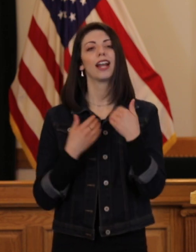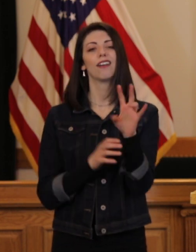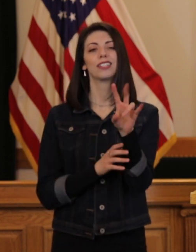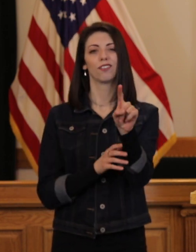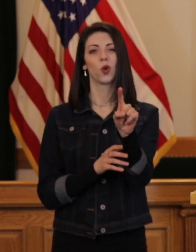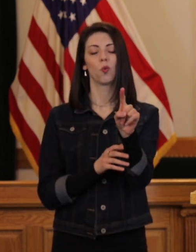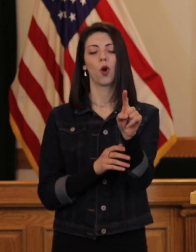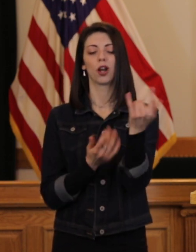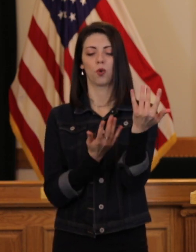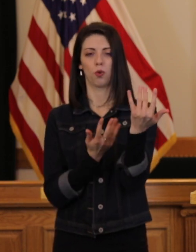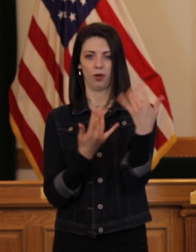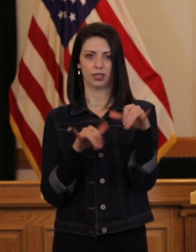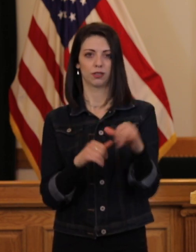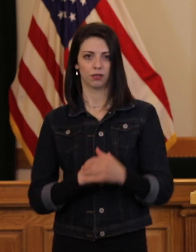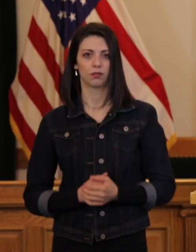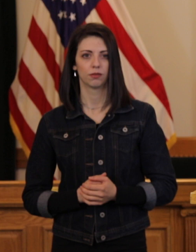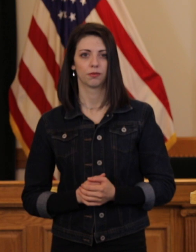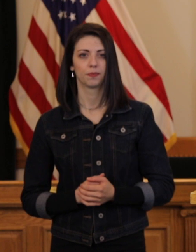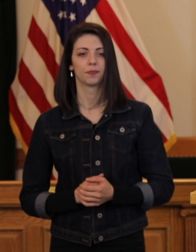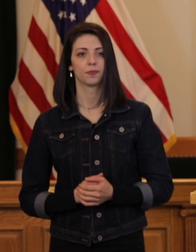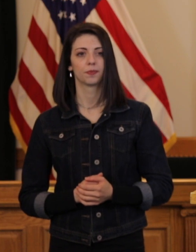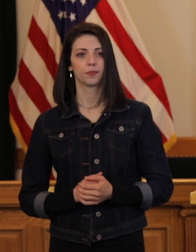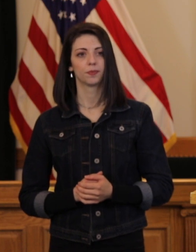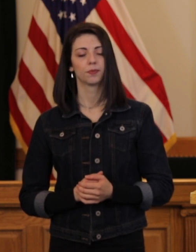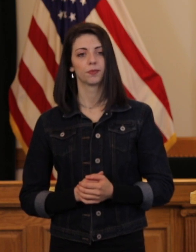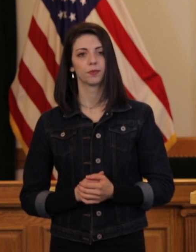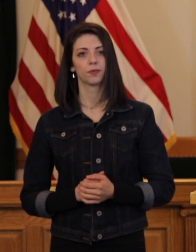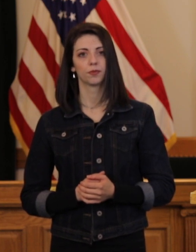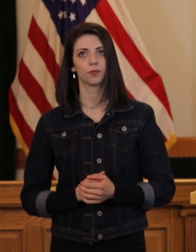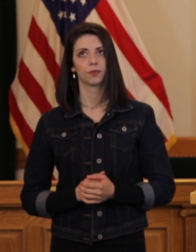test results that are still pending. We've had